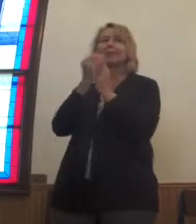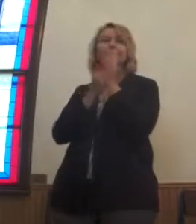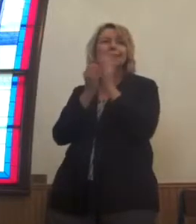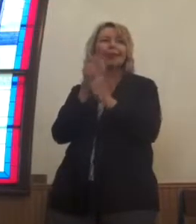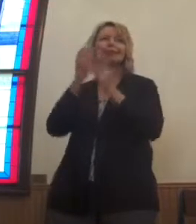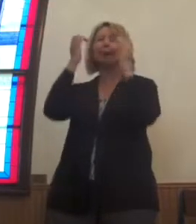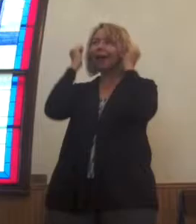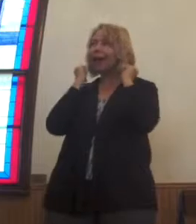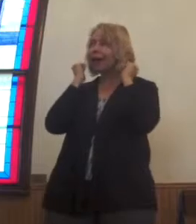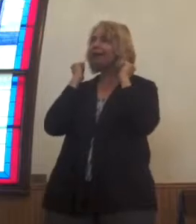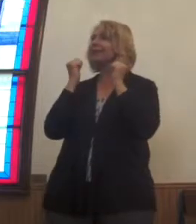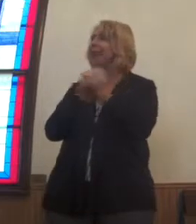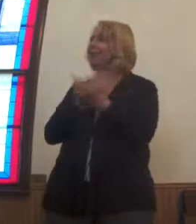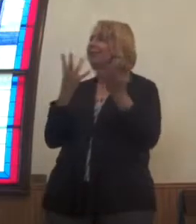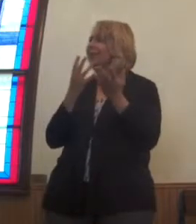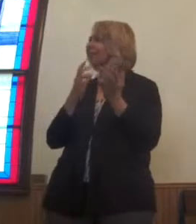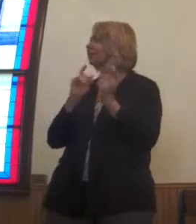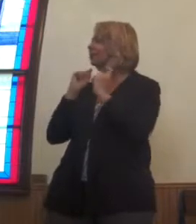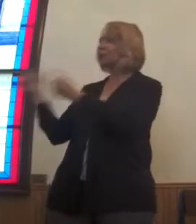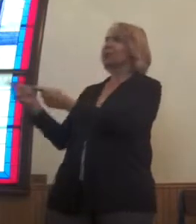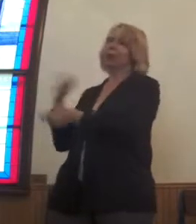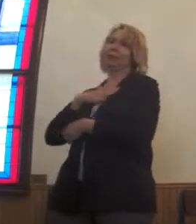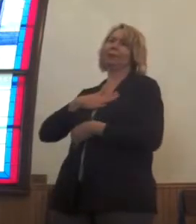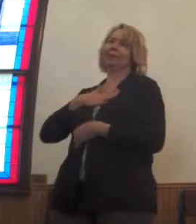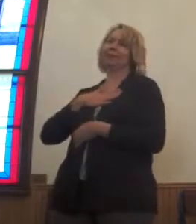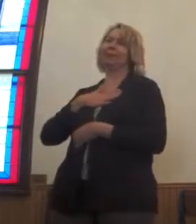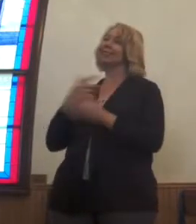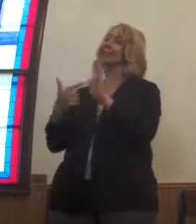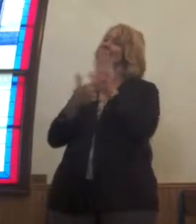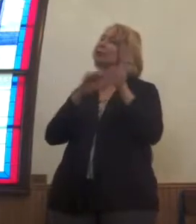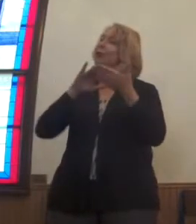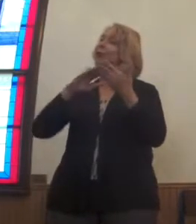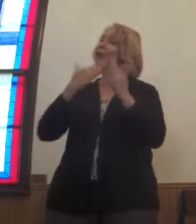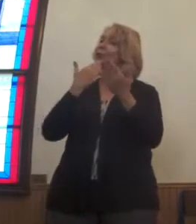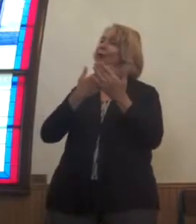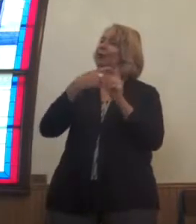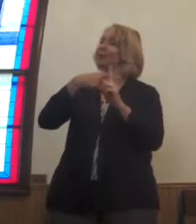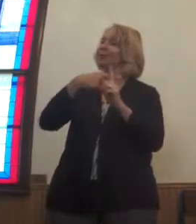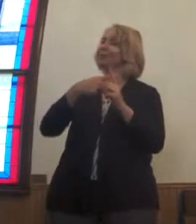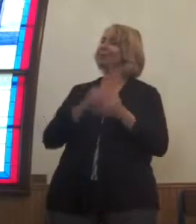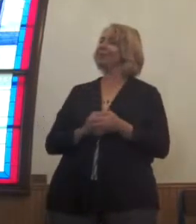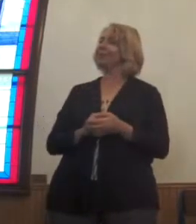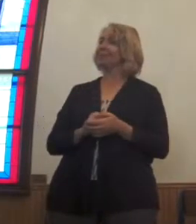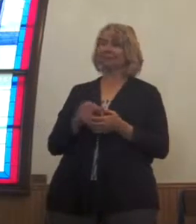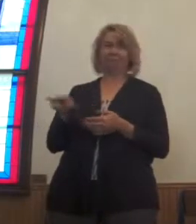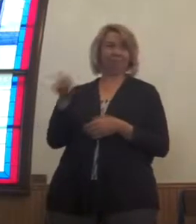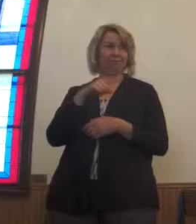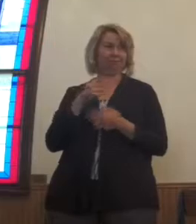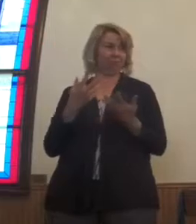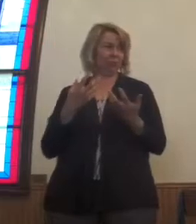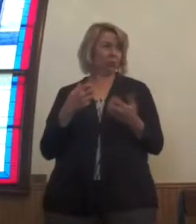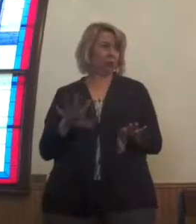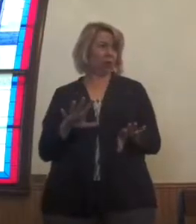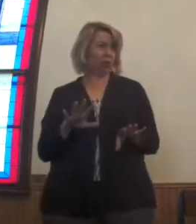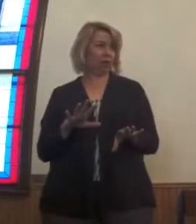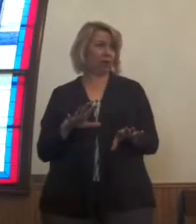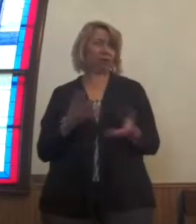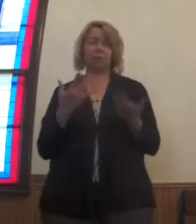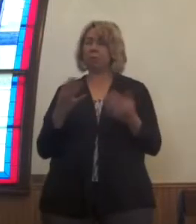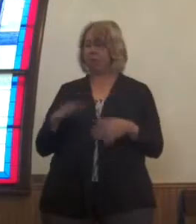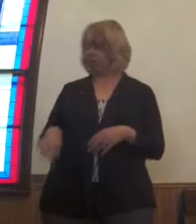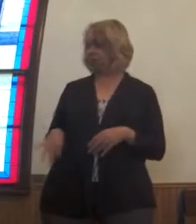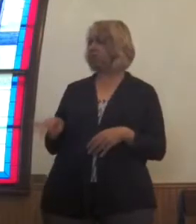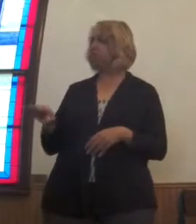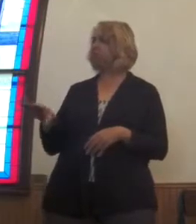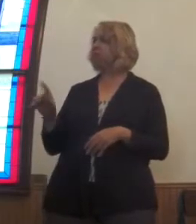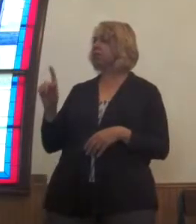and the hats and the caps and all that. And then if you don't want to do that, then put an extra 10 or 20 or whatever you have in an